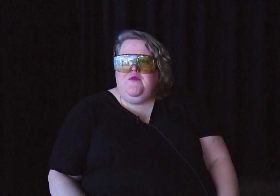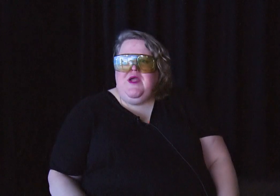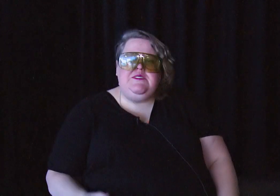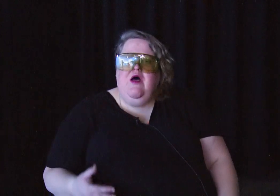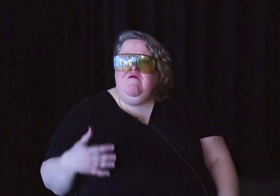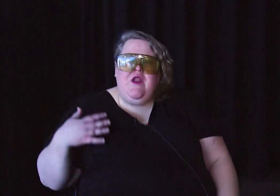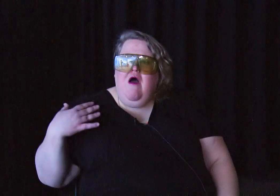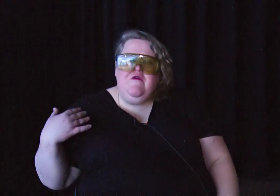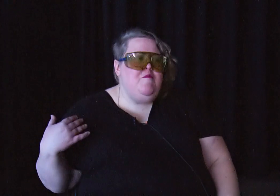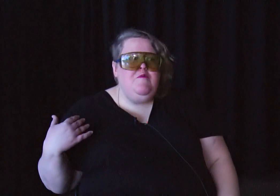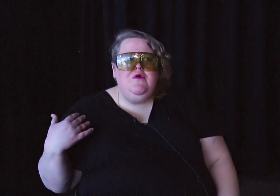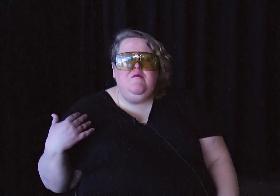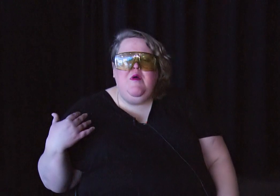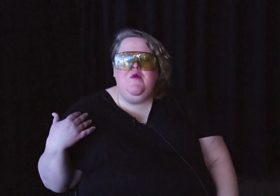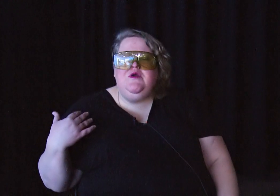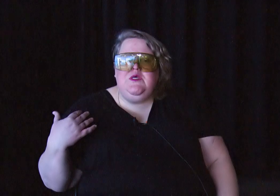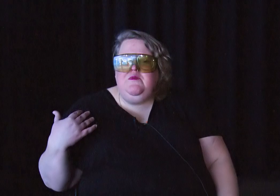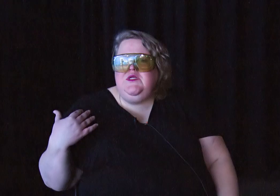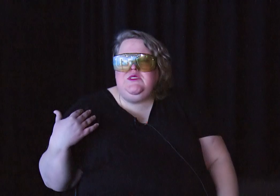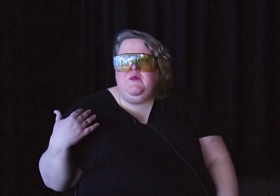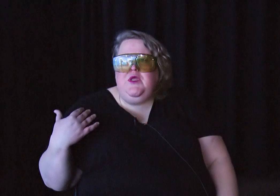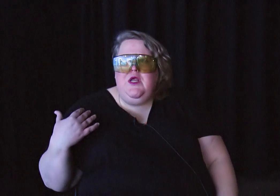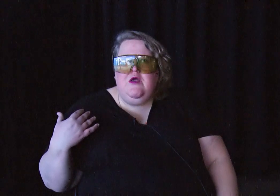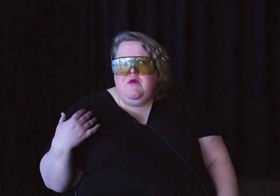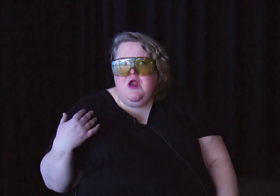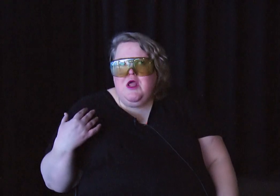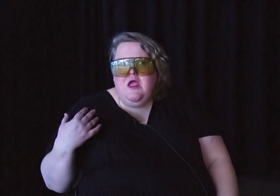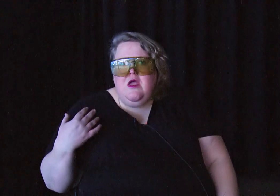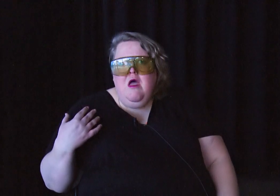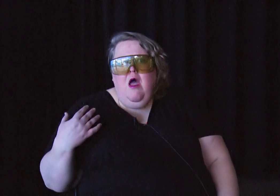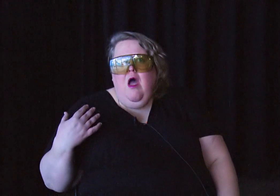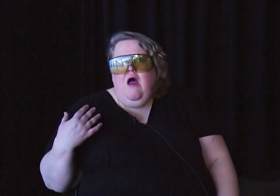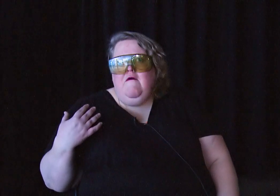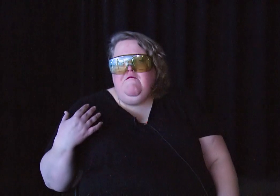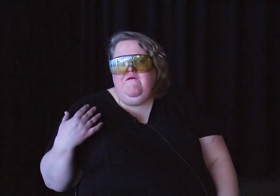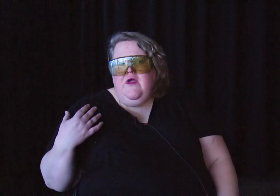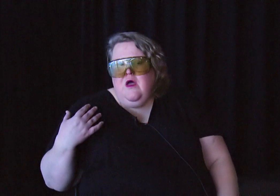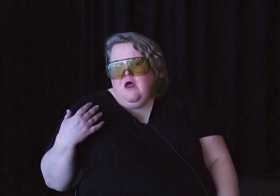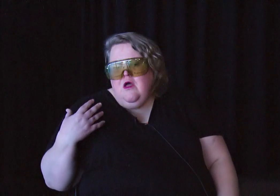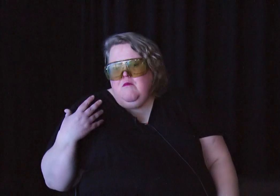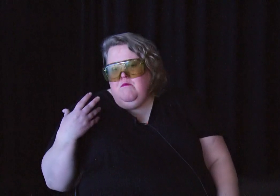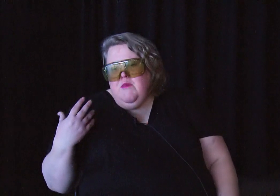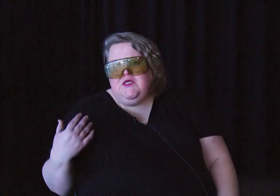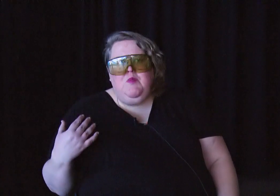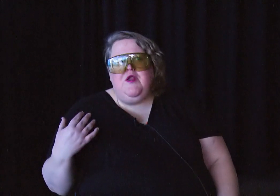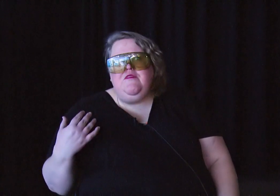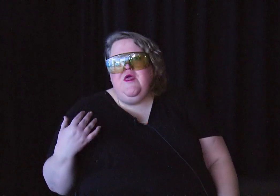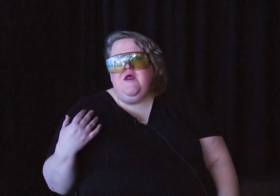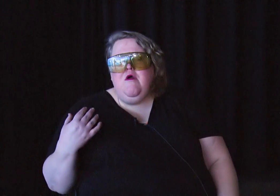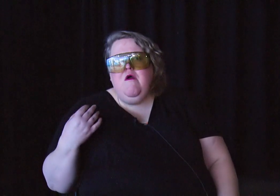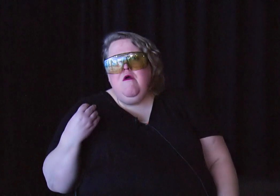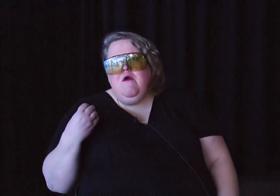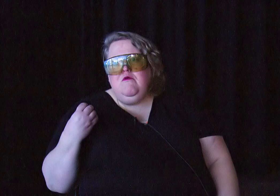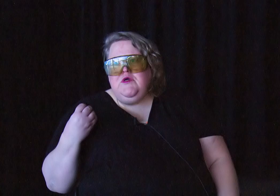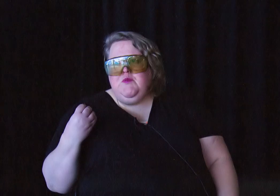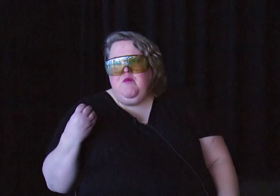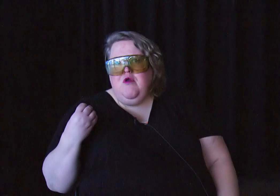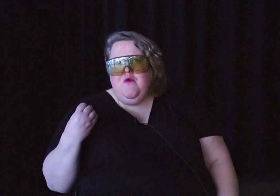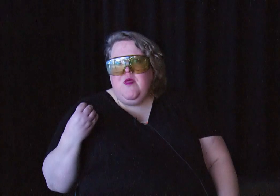myself and other members of the disability community via Mixed Blood Theater, Whispering Board for the